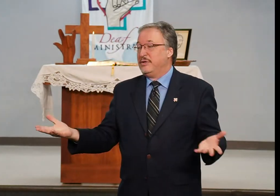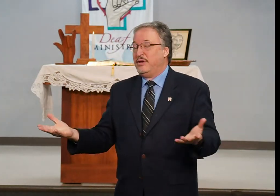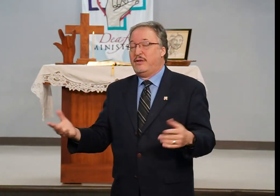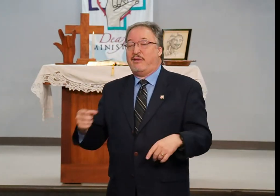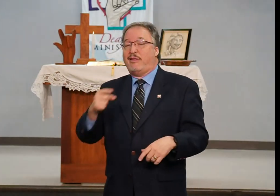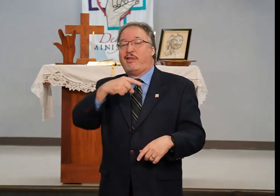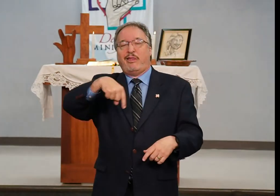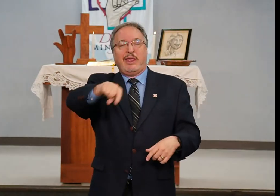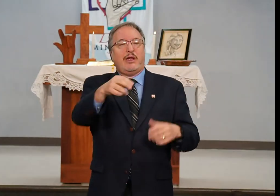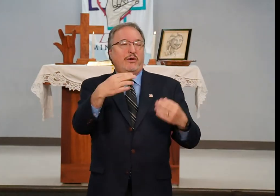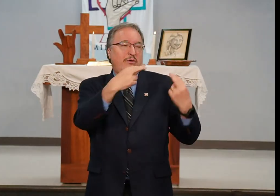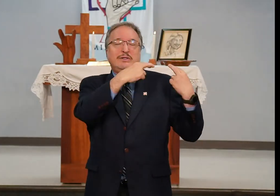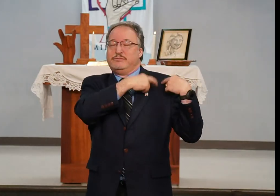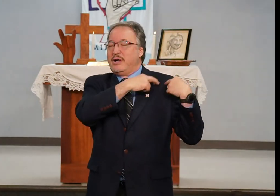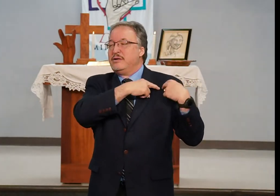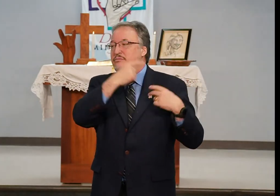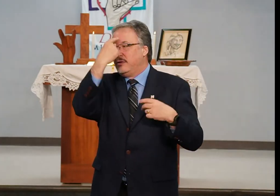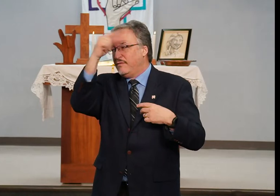At the Deaf Missions Conference,